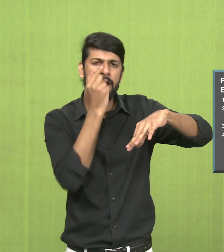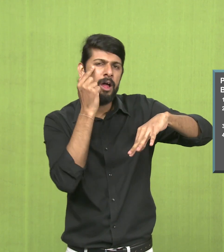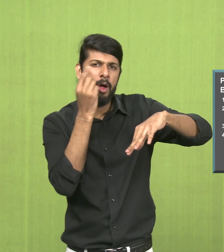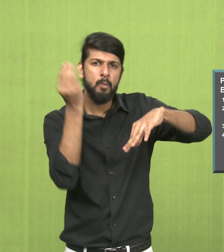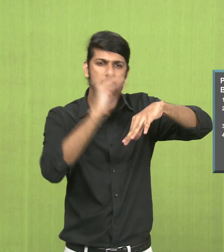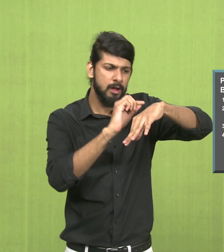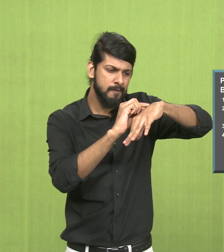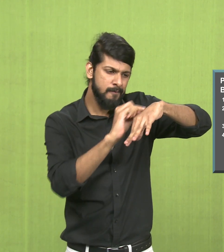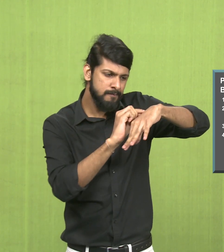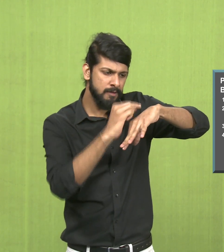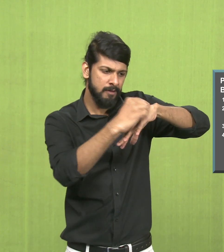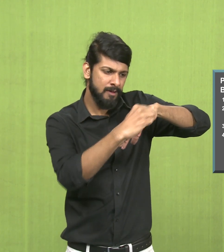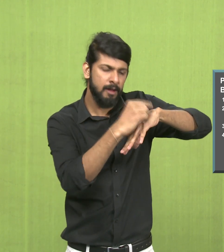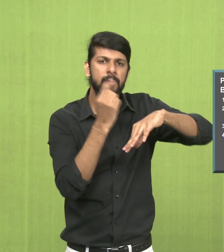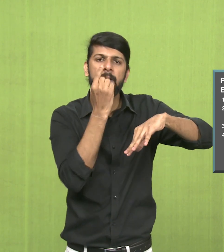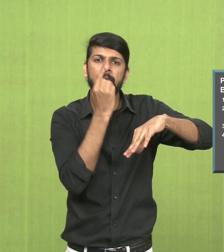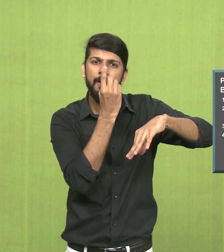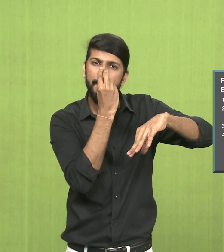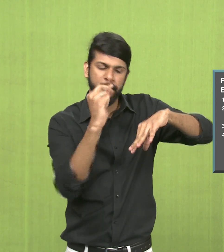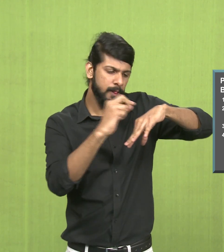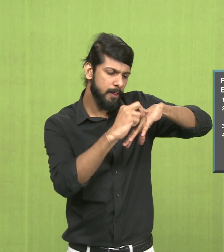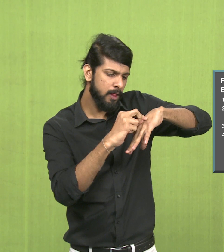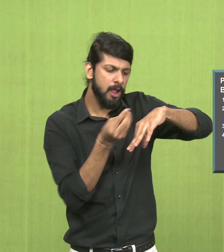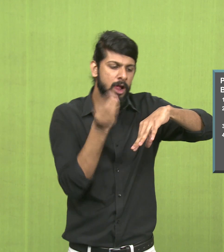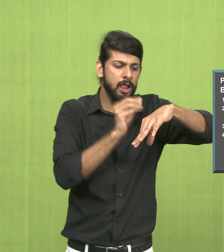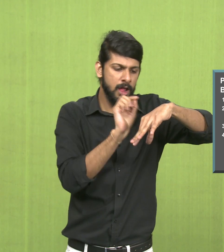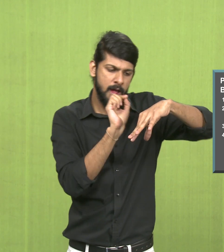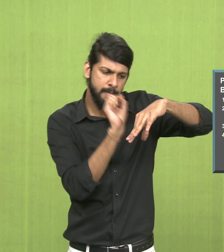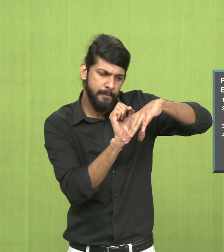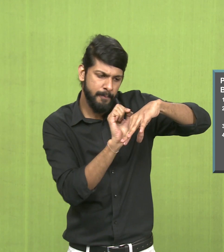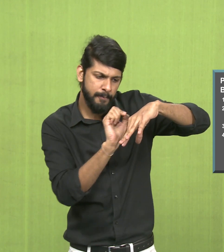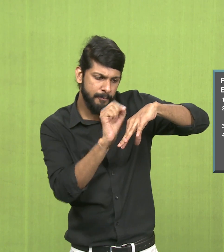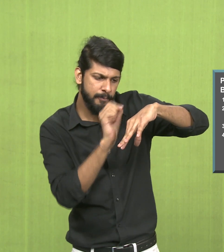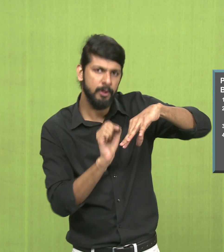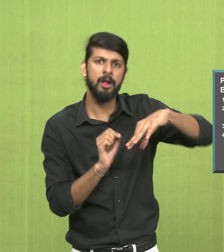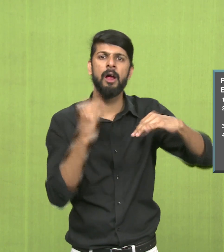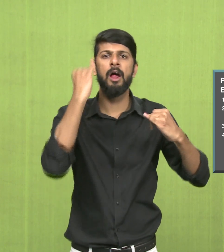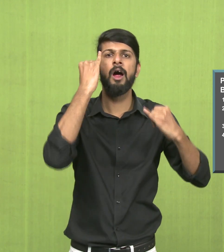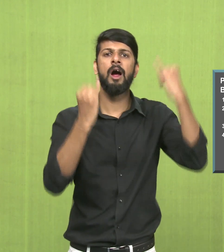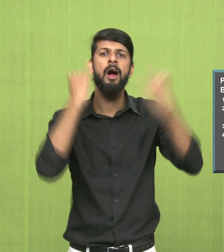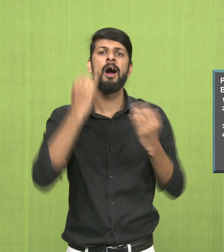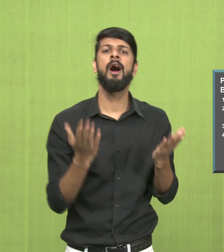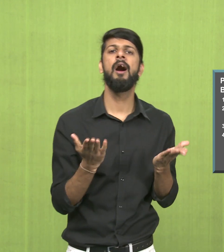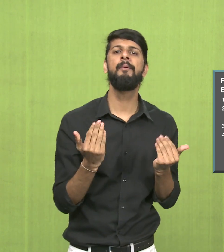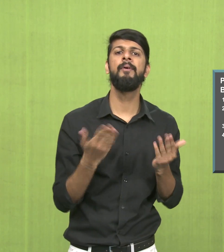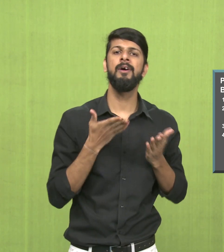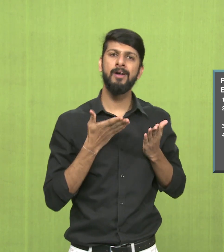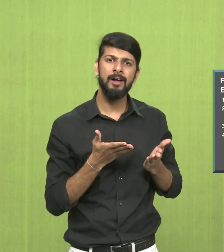by using pen, pencil or brush to add eyes or nose in the body of the creature.